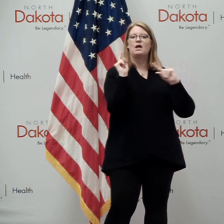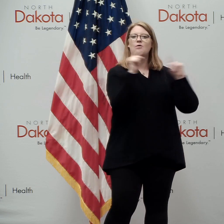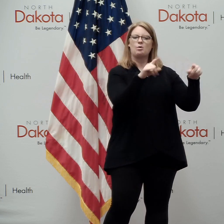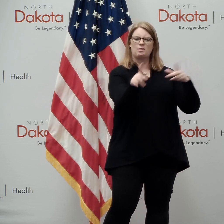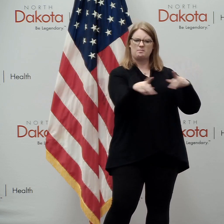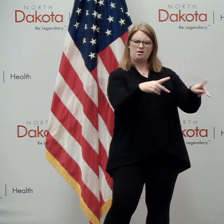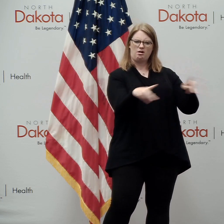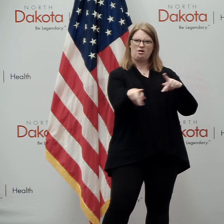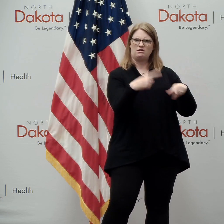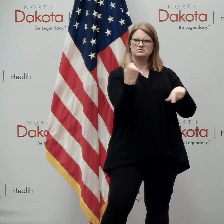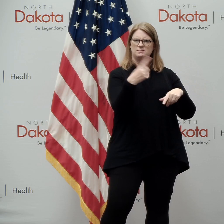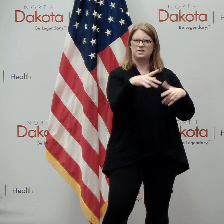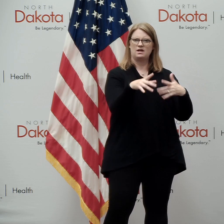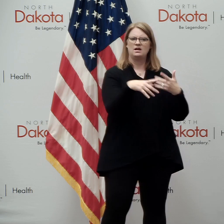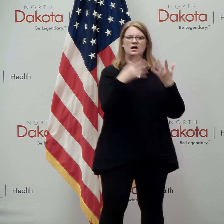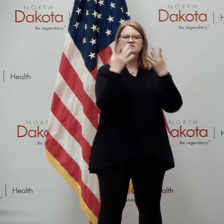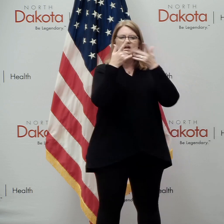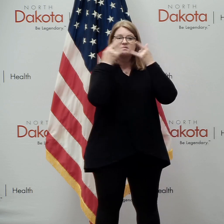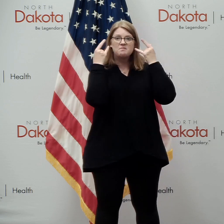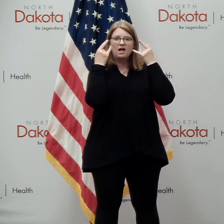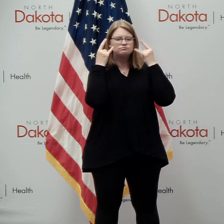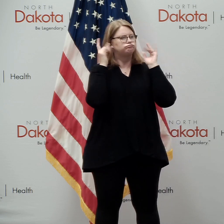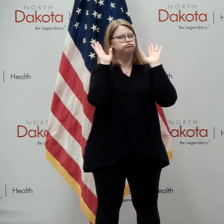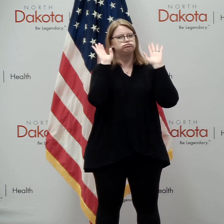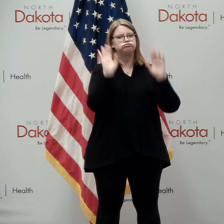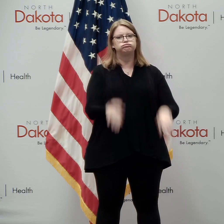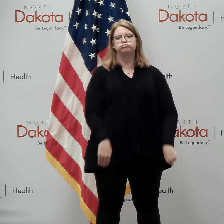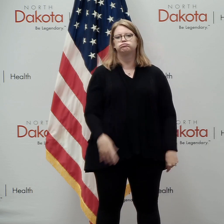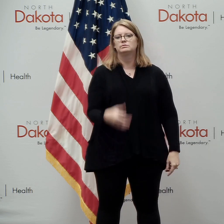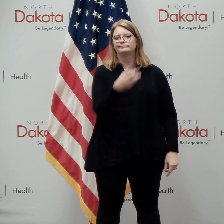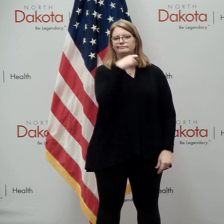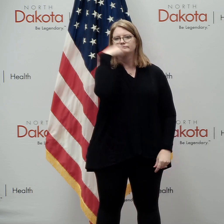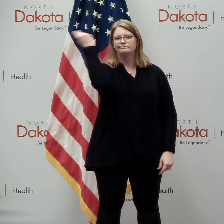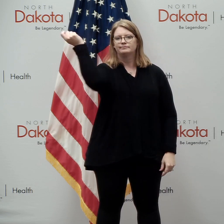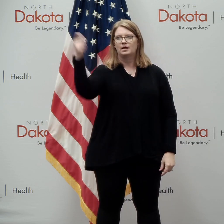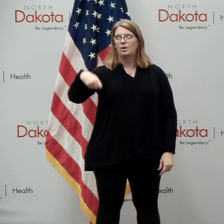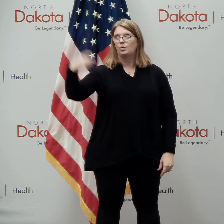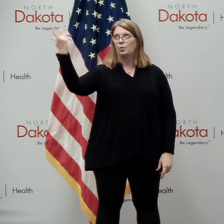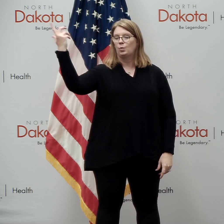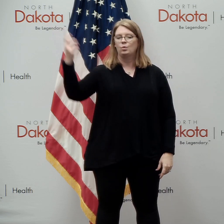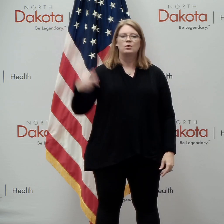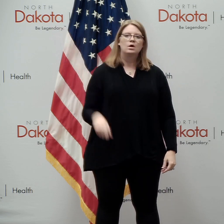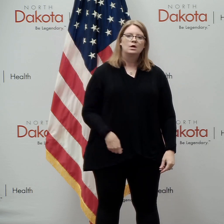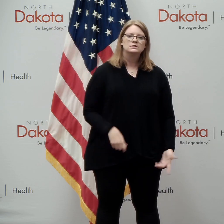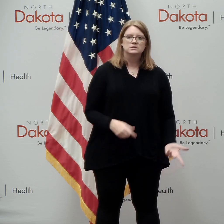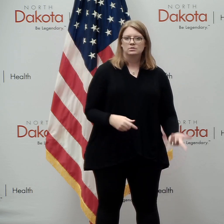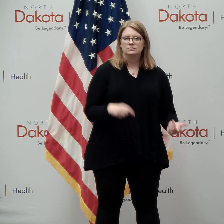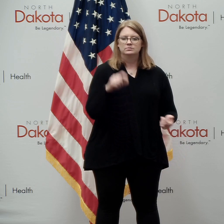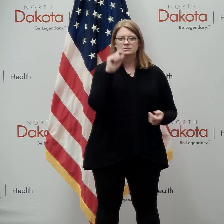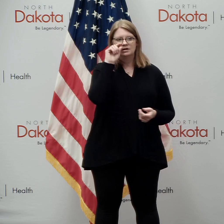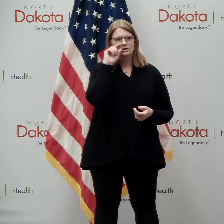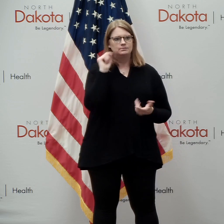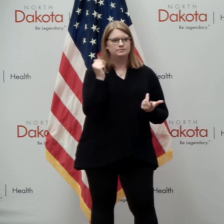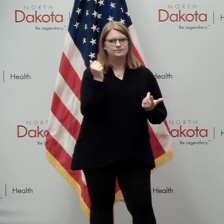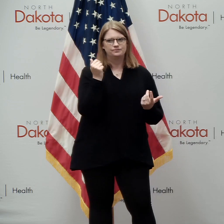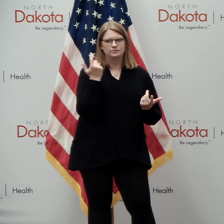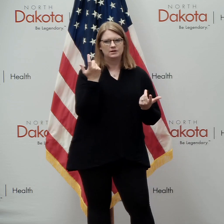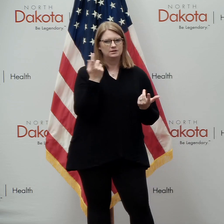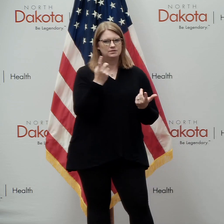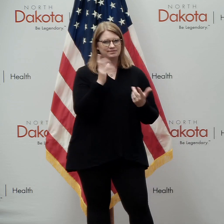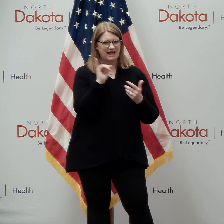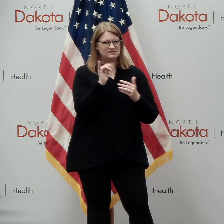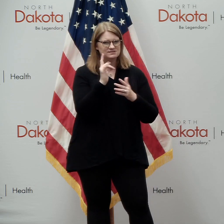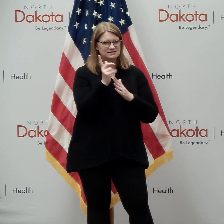or an establishment off campus, is one of those places where we know that those transmissions are occurring. So we have to